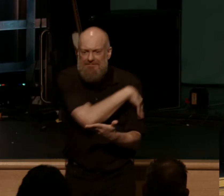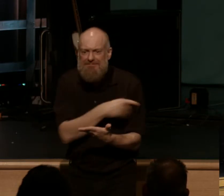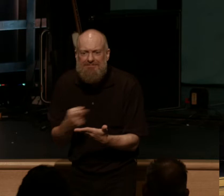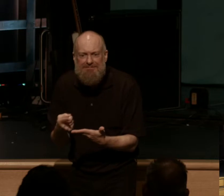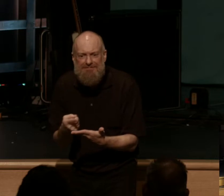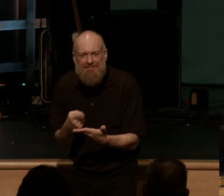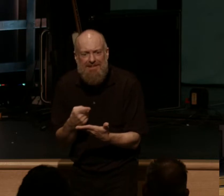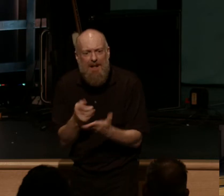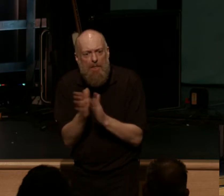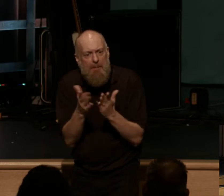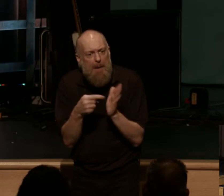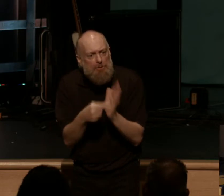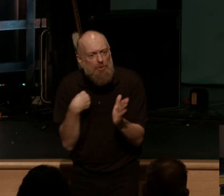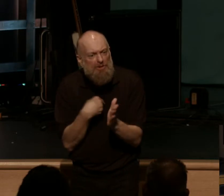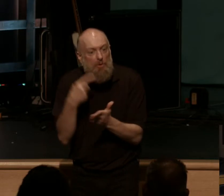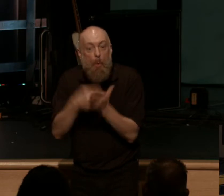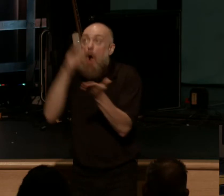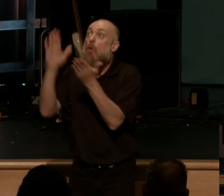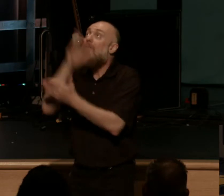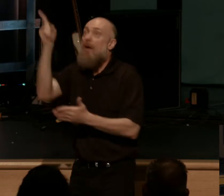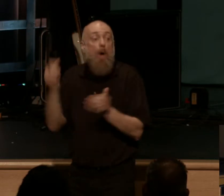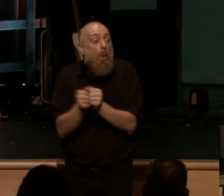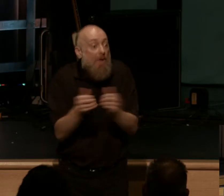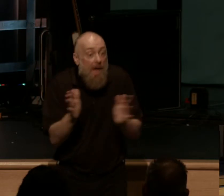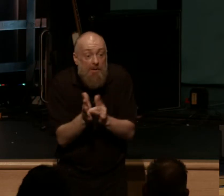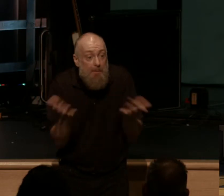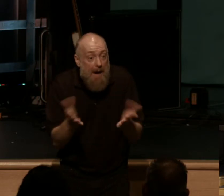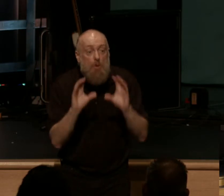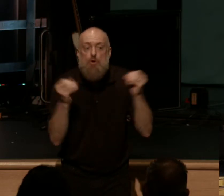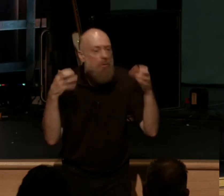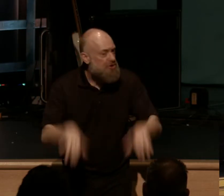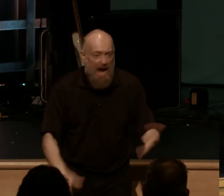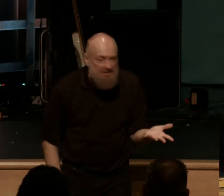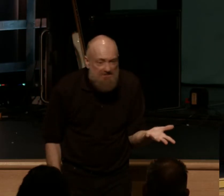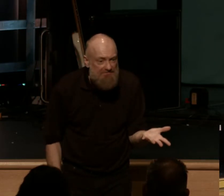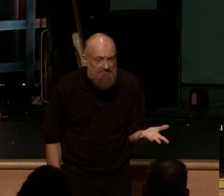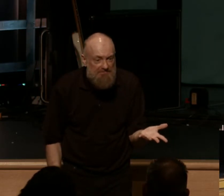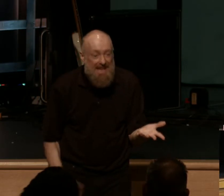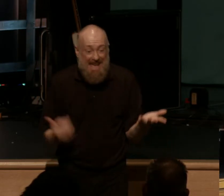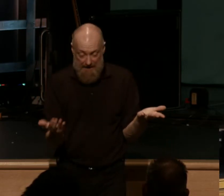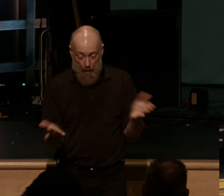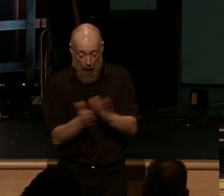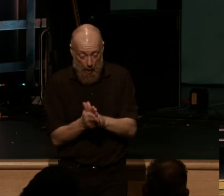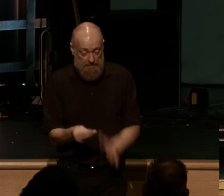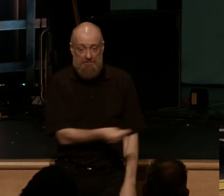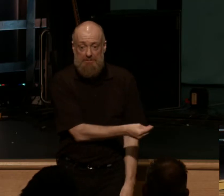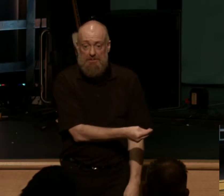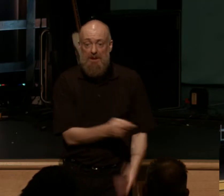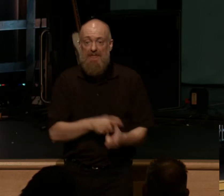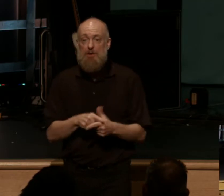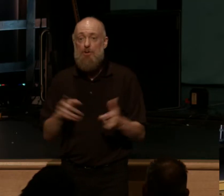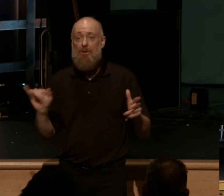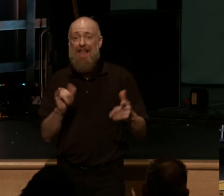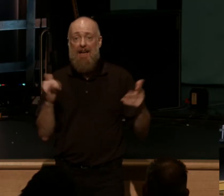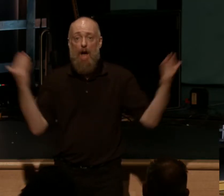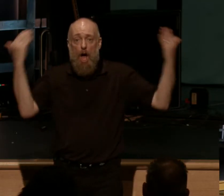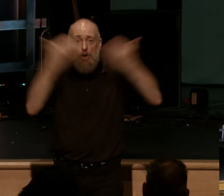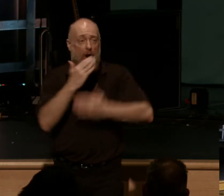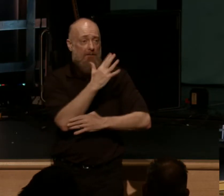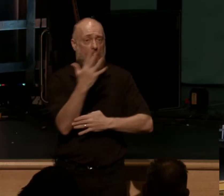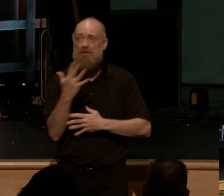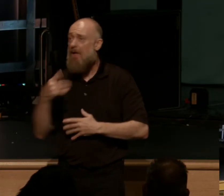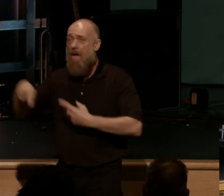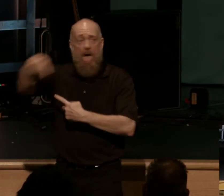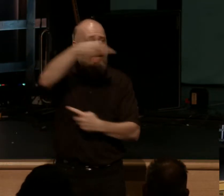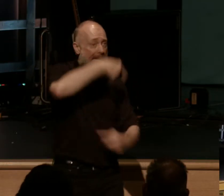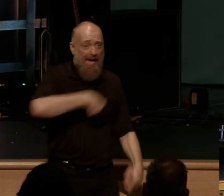shows us what glorifies God. The Bible, without it, we have no chance. Otherwise, if we close the book, we are walking around a dark forest at night, going around in circles